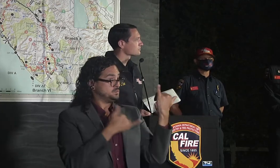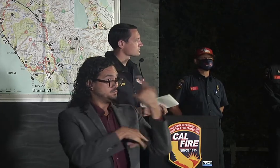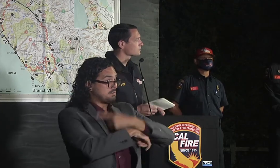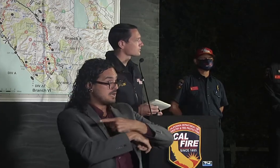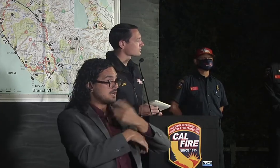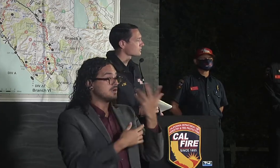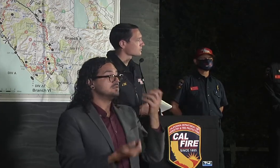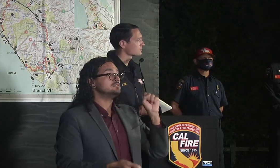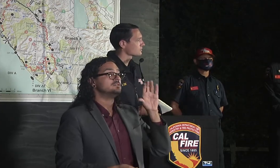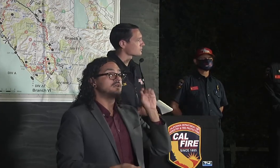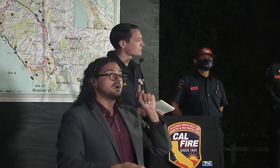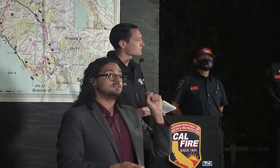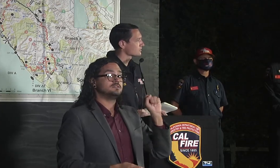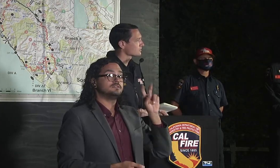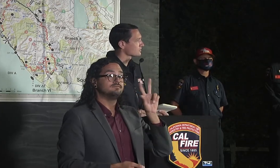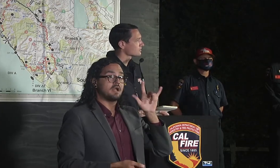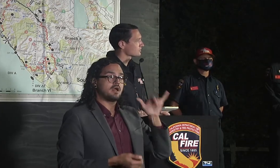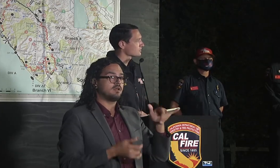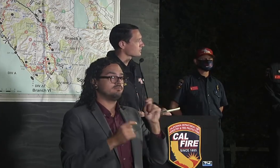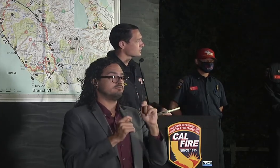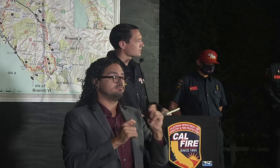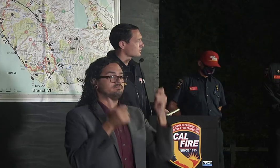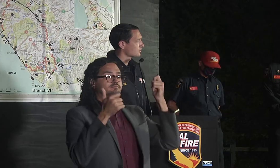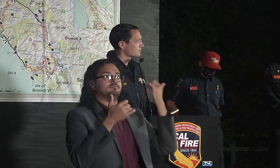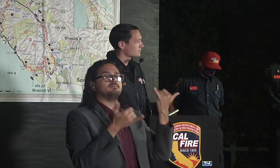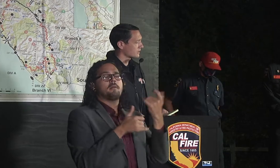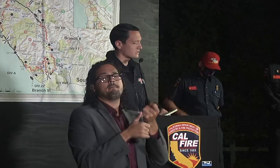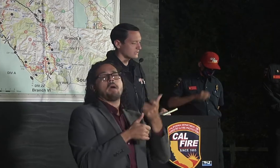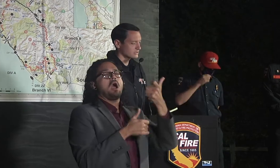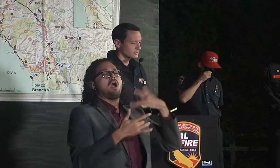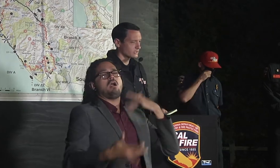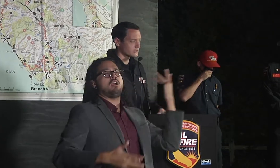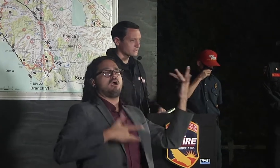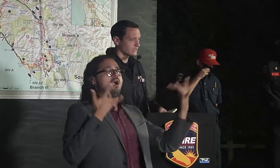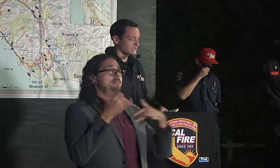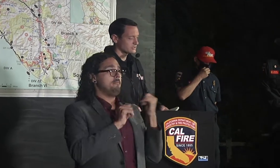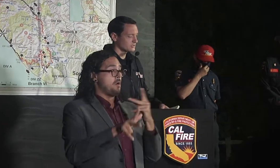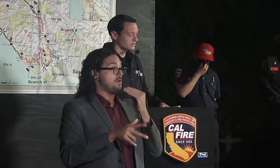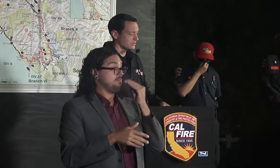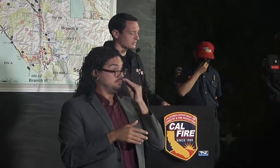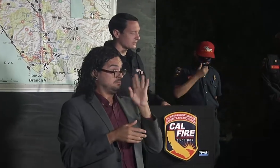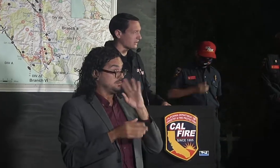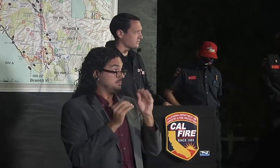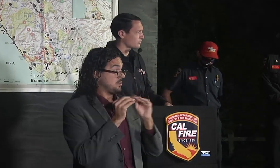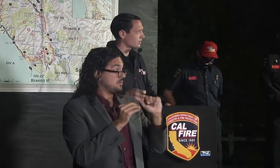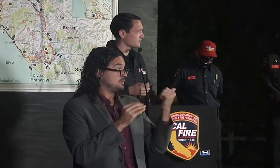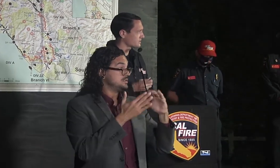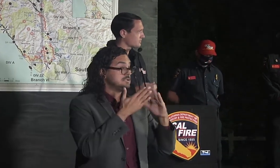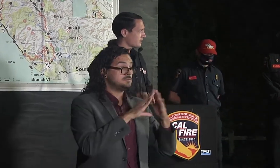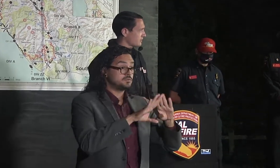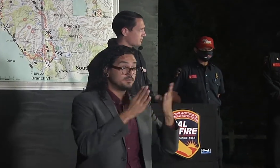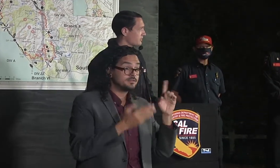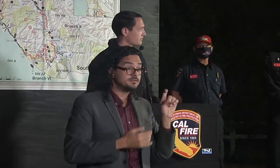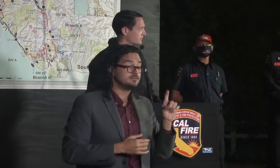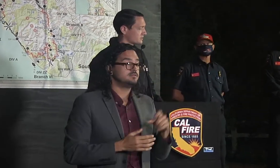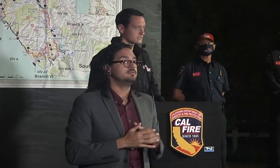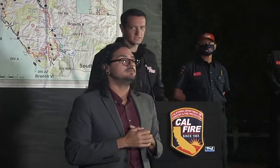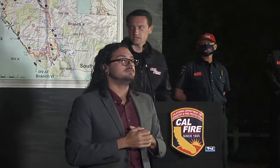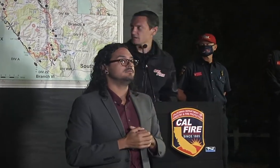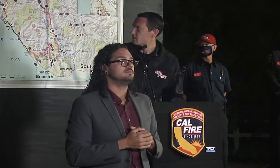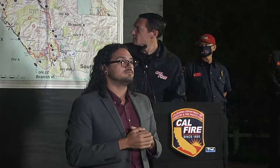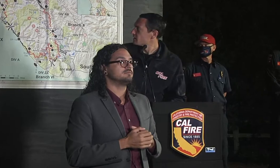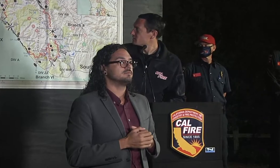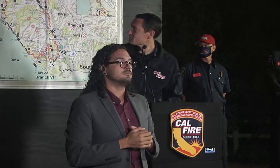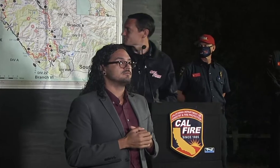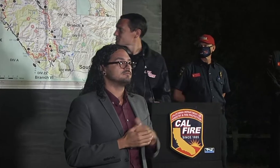morning. Anything hopeful moving forward today? Right. So the question is related to, are there any more anticipated repopulations